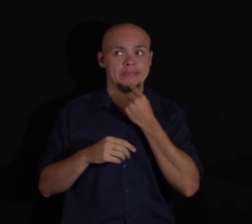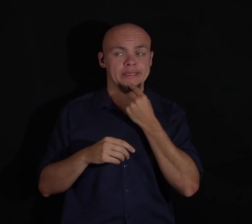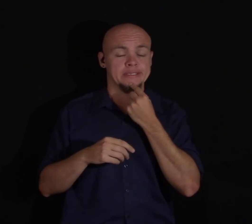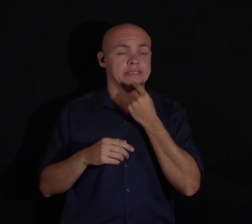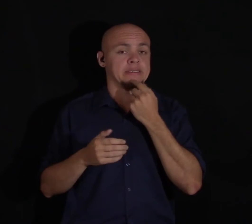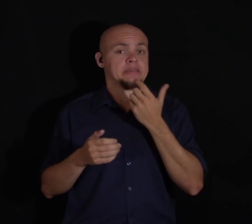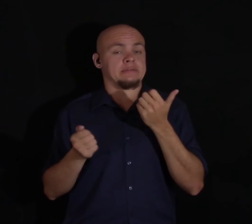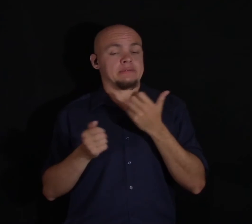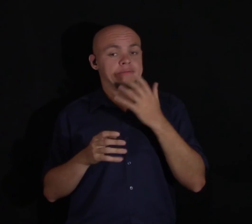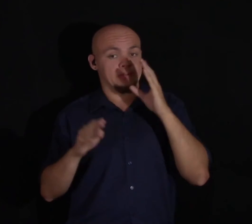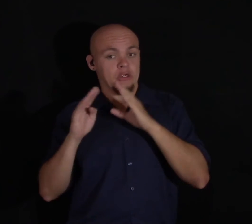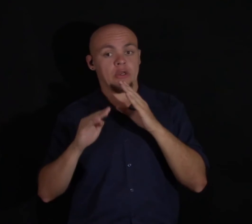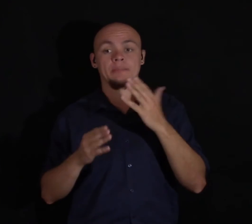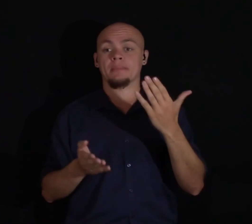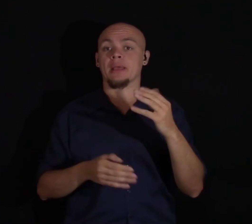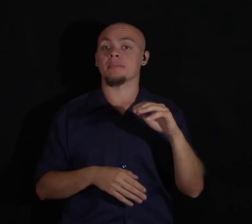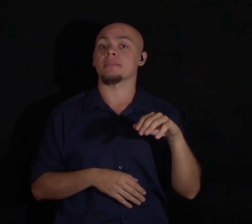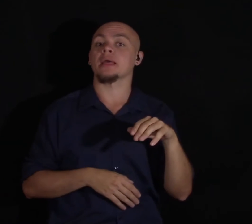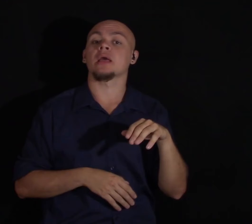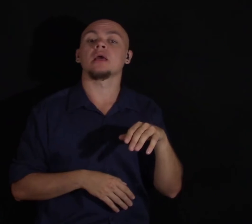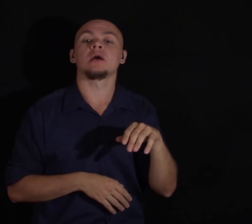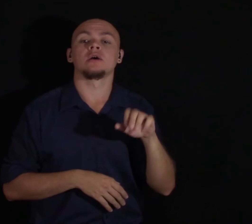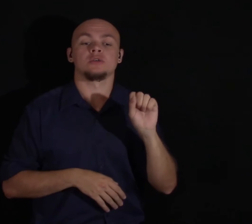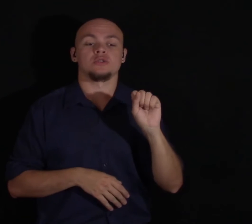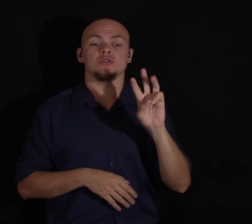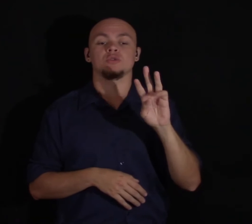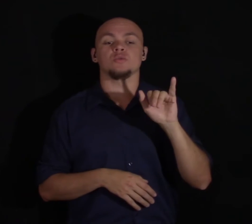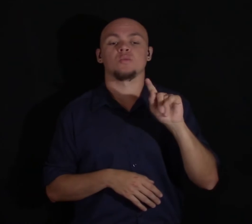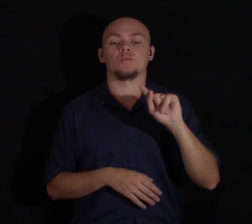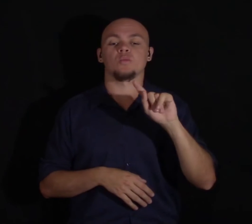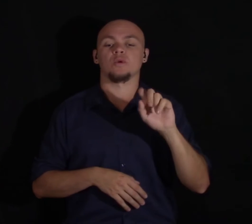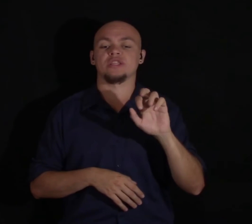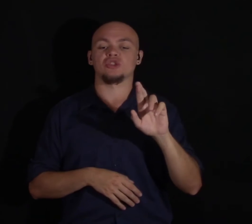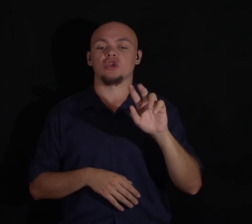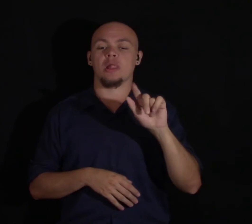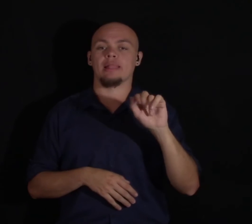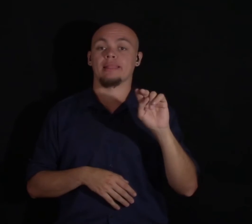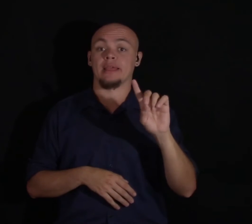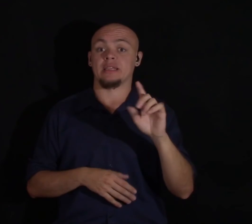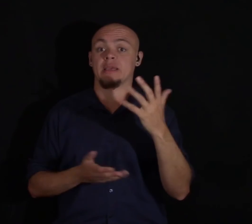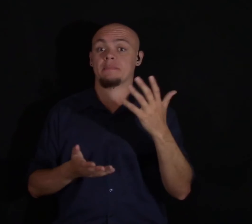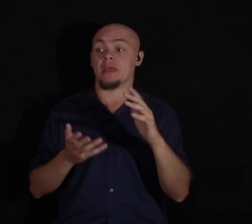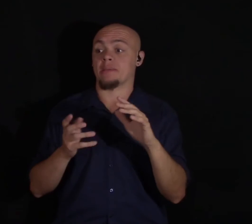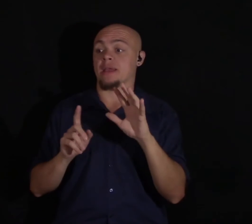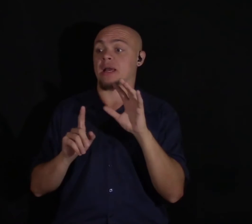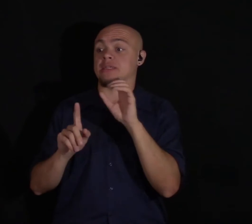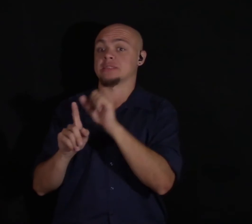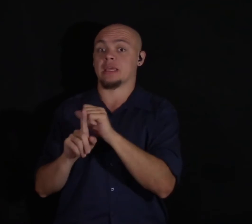and wreak his vengeance on my relatives. This idea pursued me and tormented